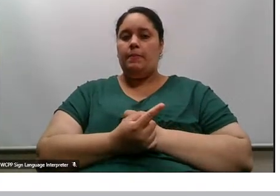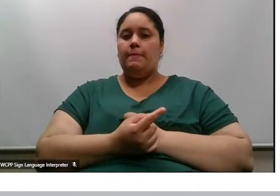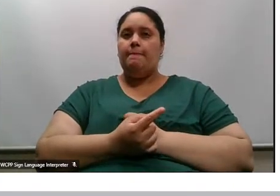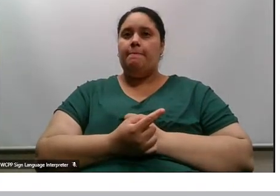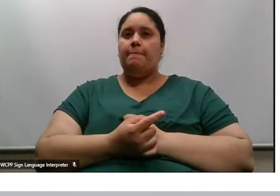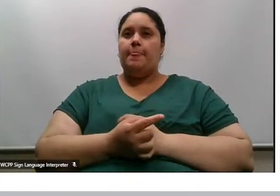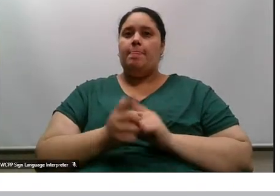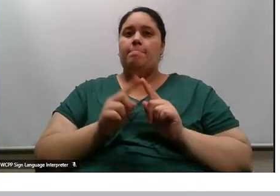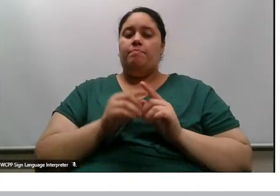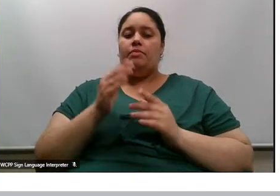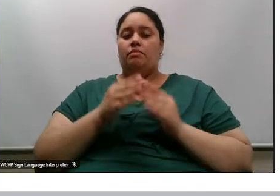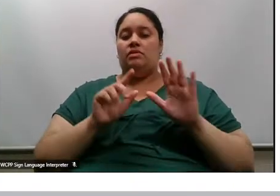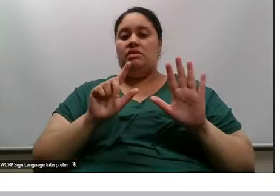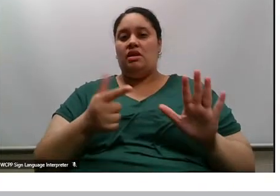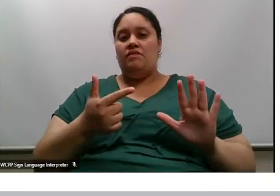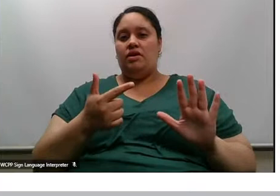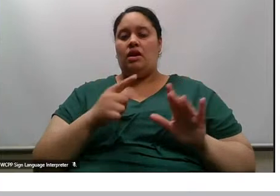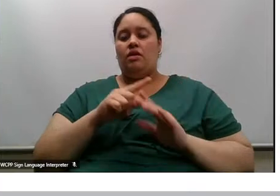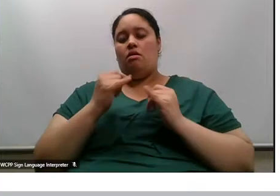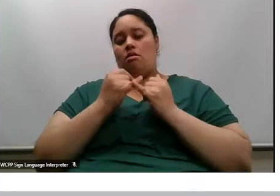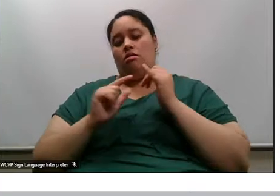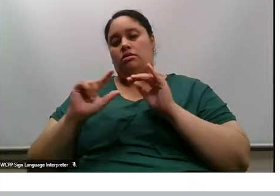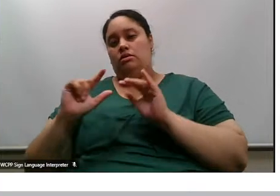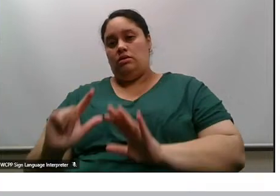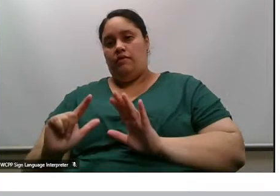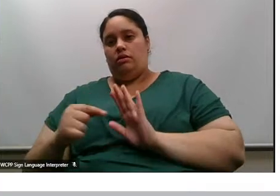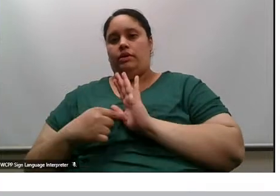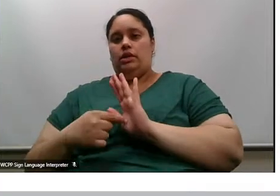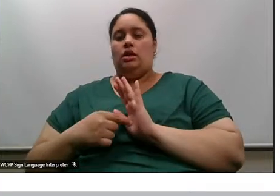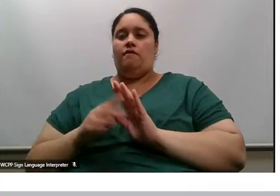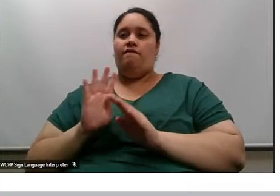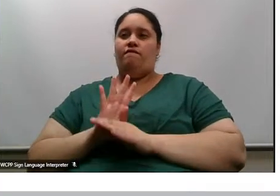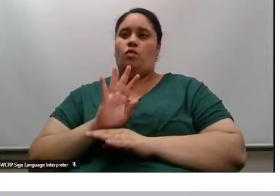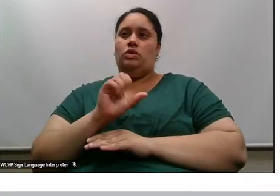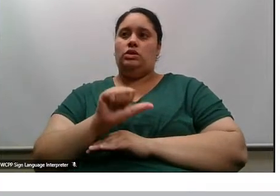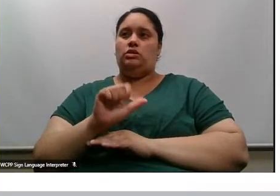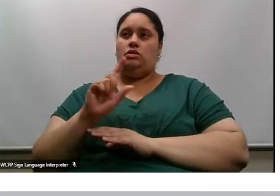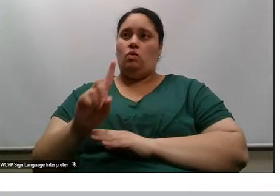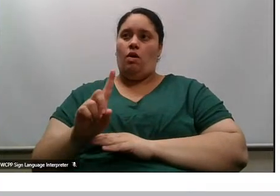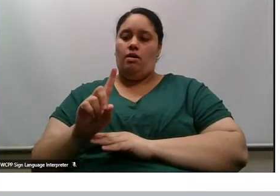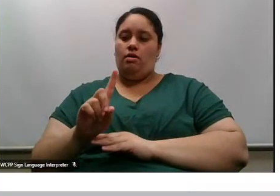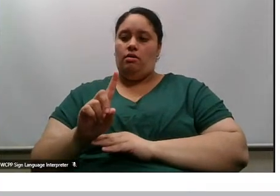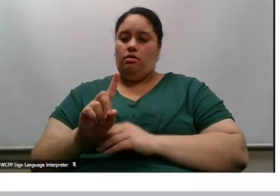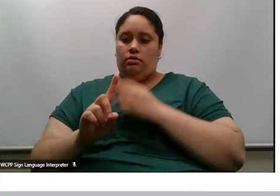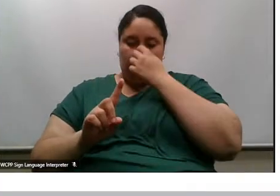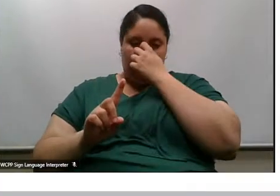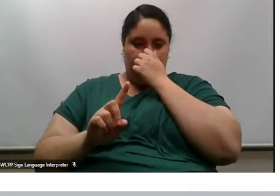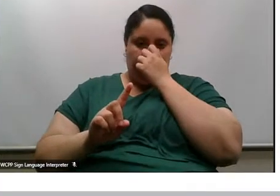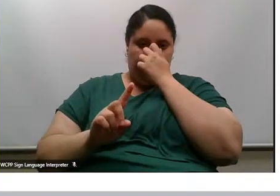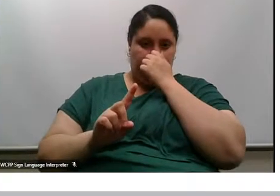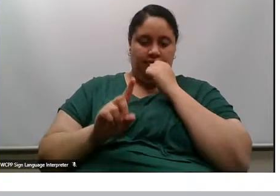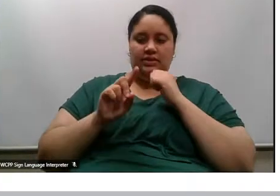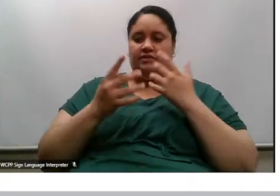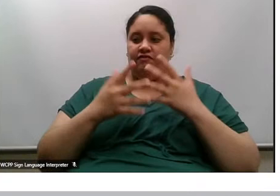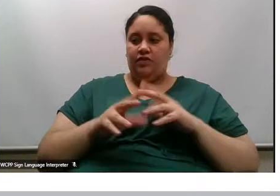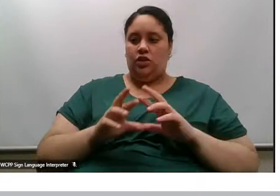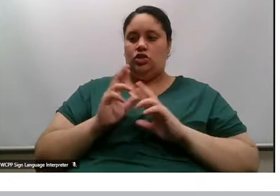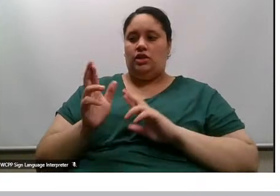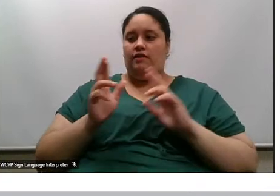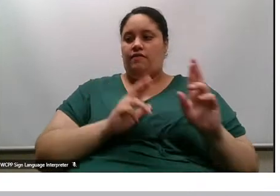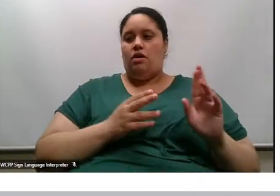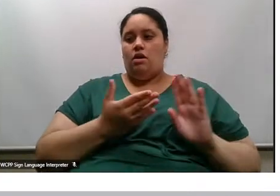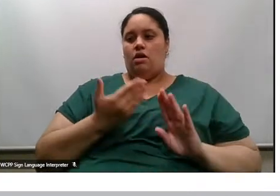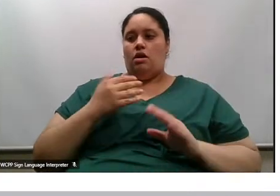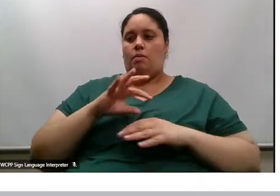that's 7. And then the last 7 that's indicated for the 461,000 is where it has been referred to